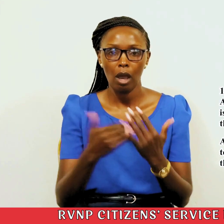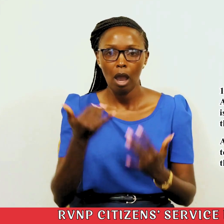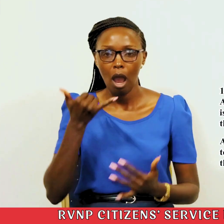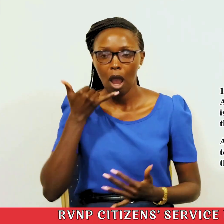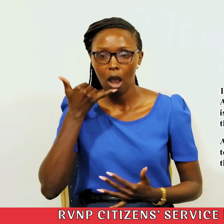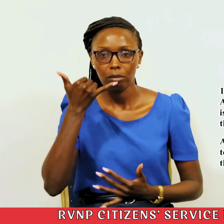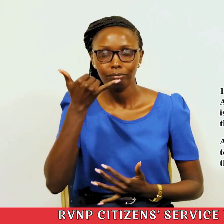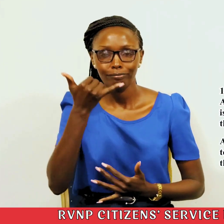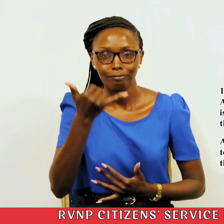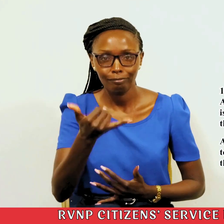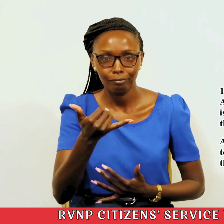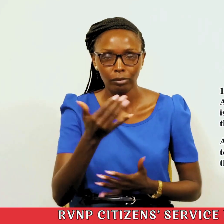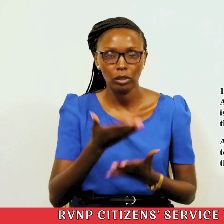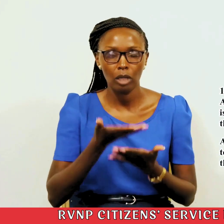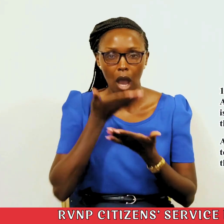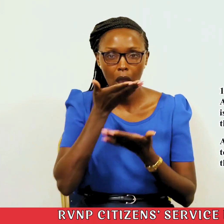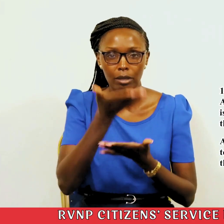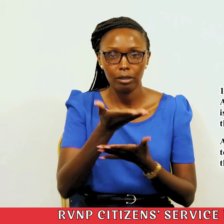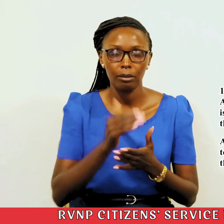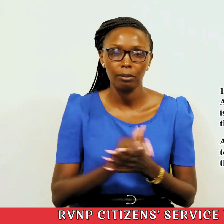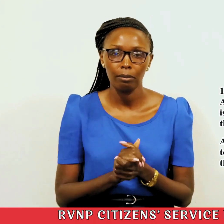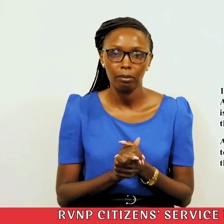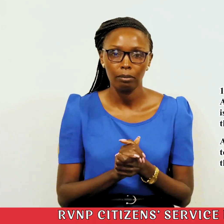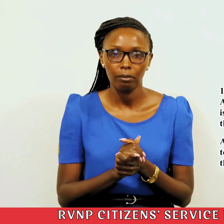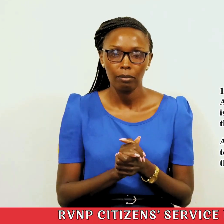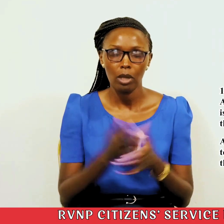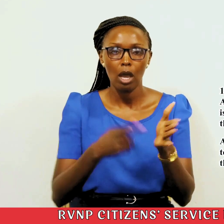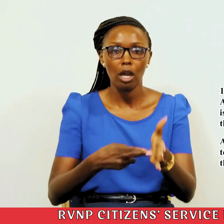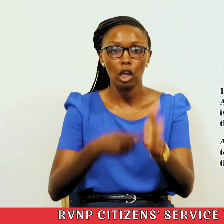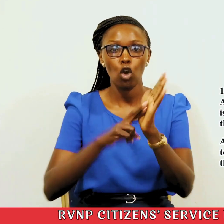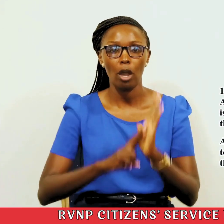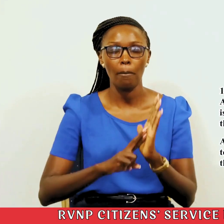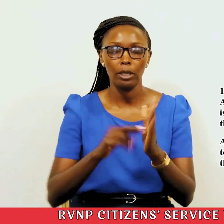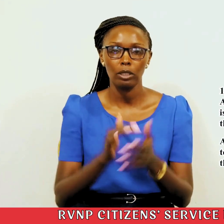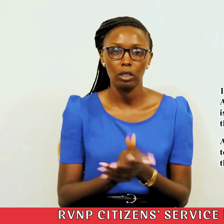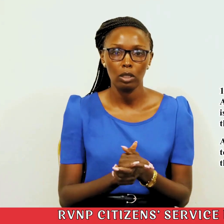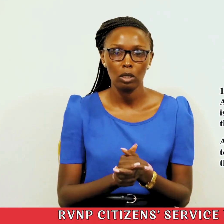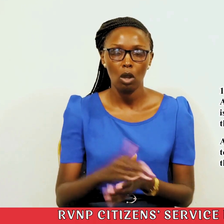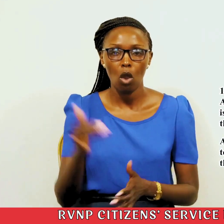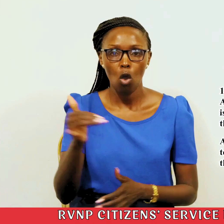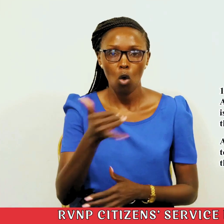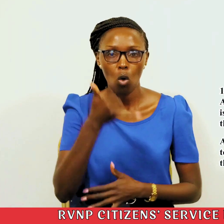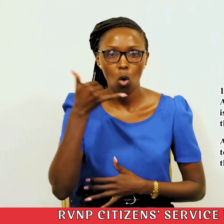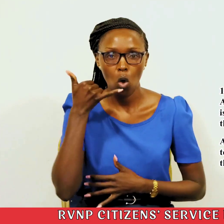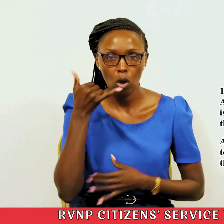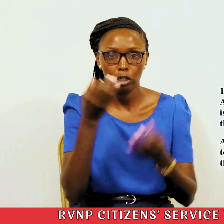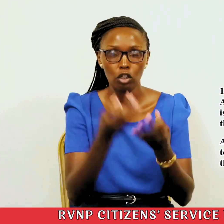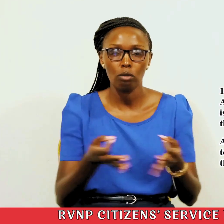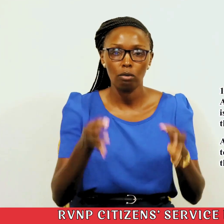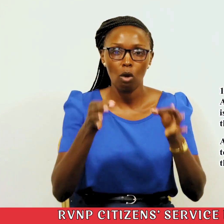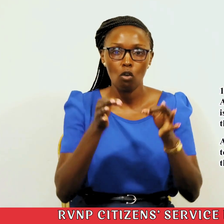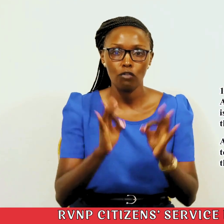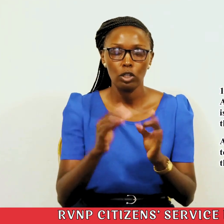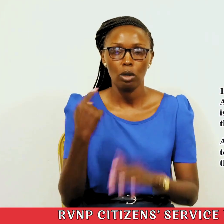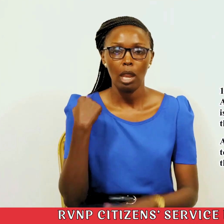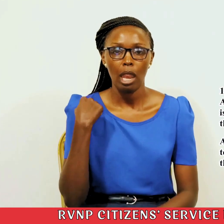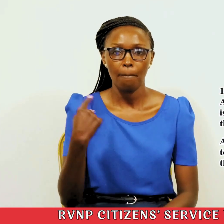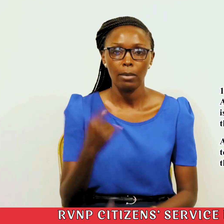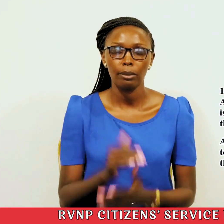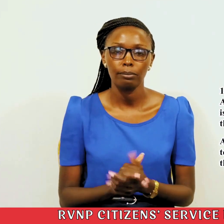calls. The requirement is to call the official line. This is a free